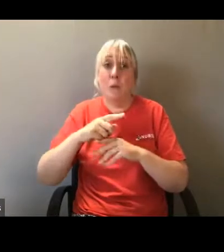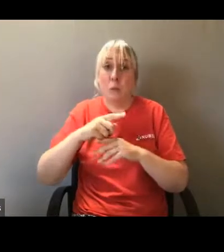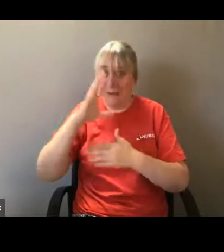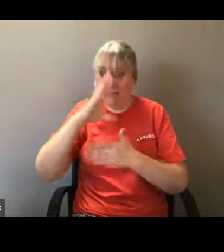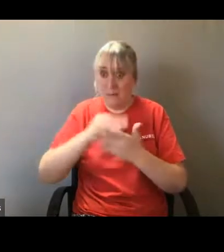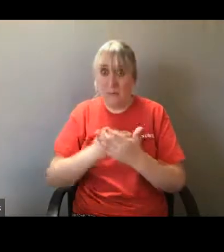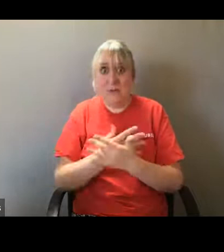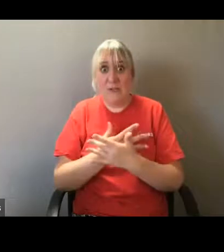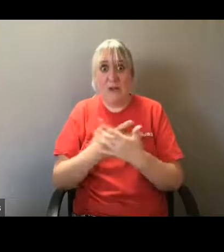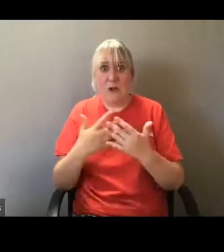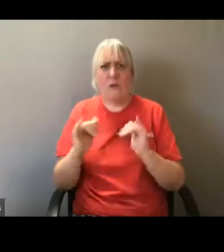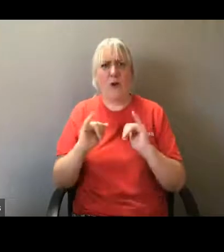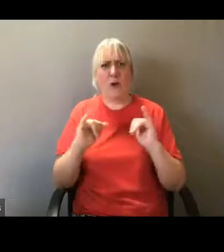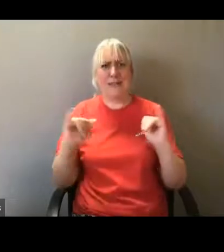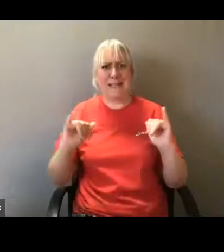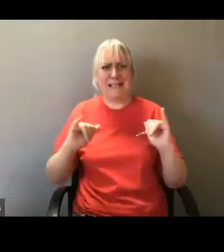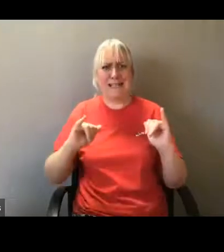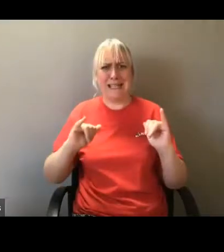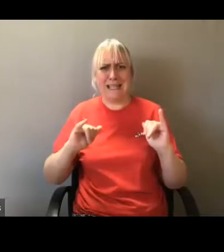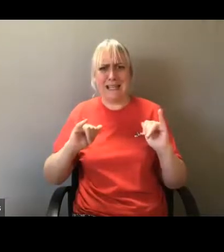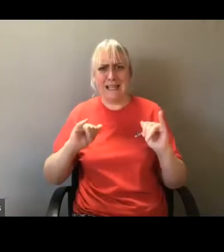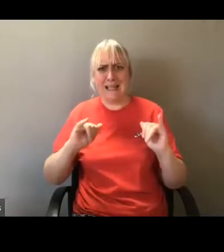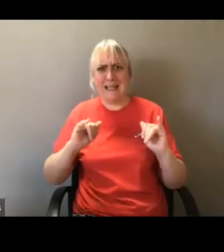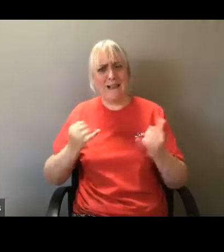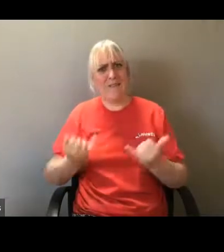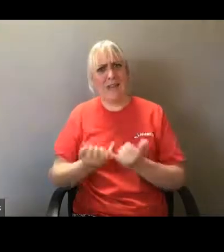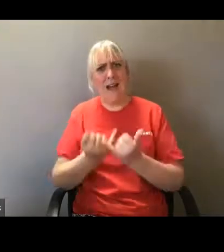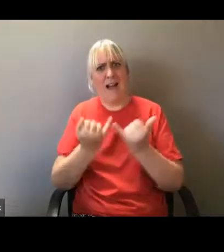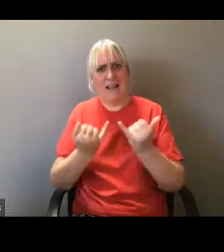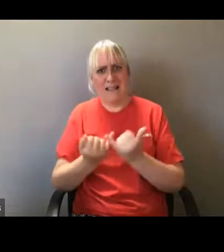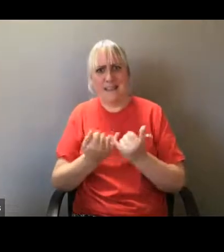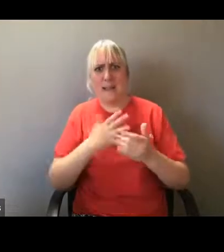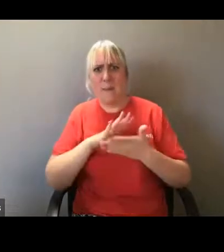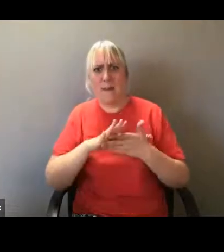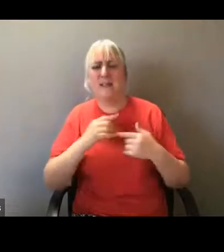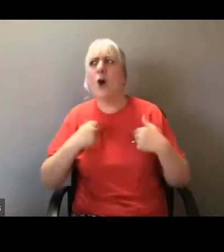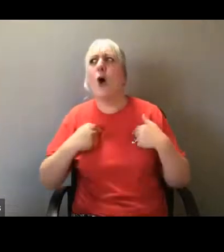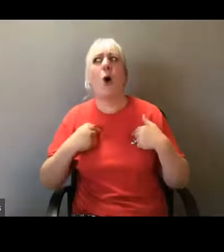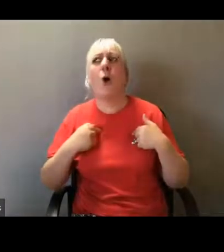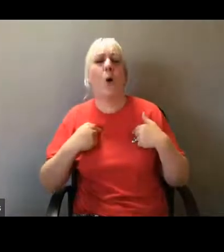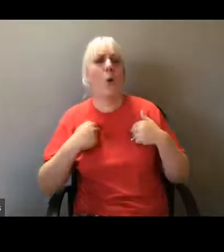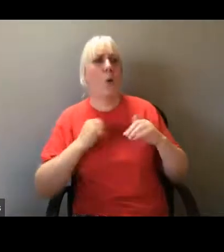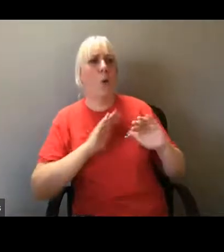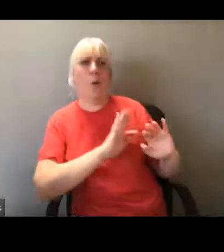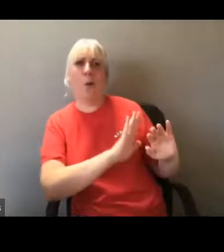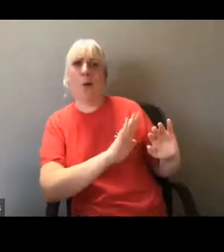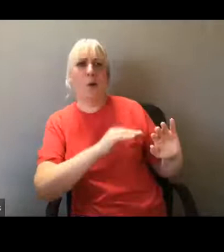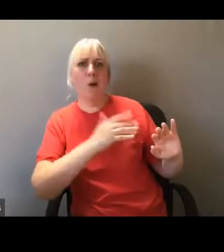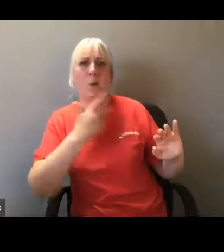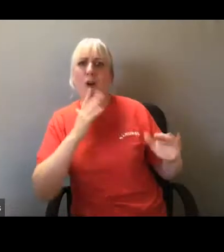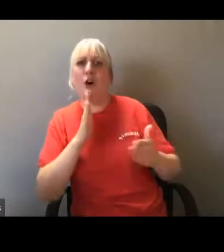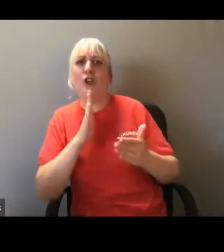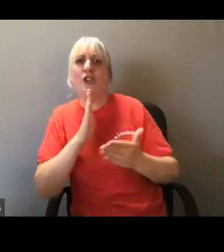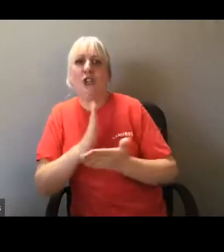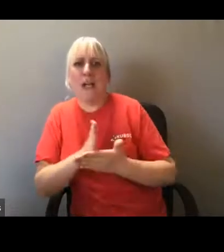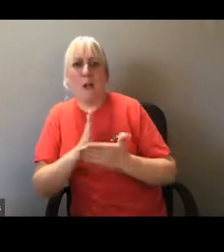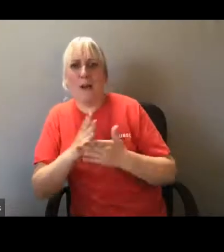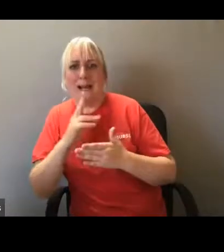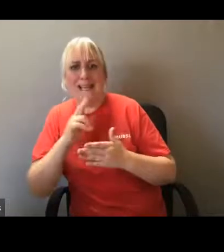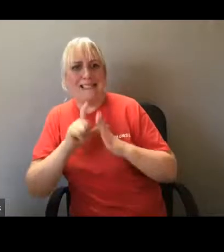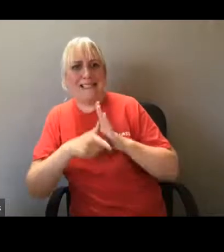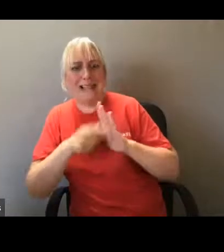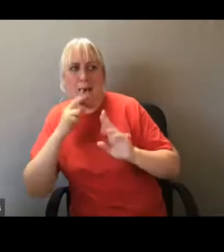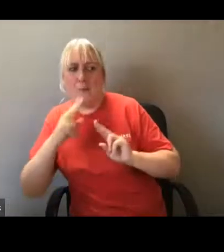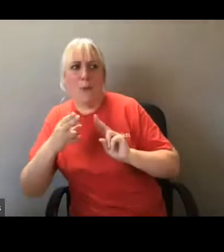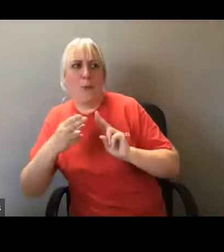positioning ourselves as disabled. And we've internalized the message that we're not genuinely disabled or entitled to use the label, that because